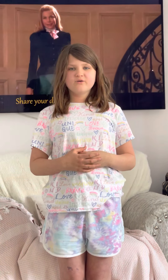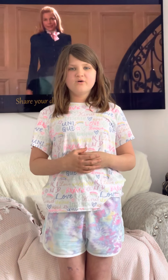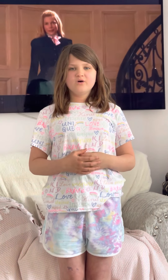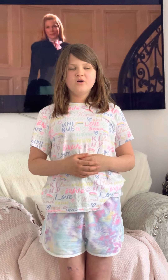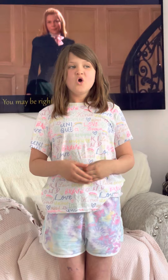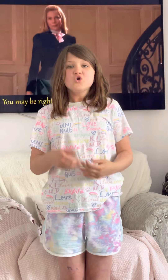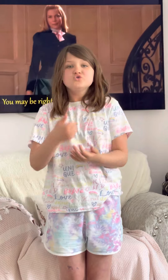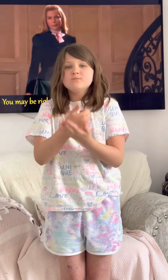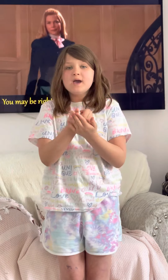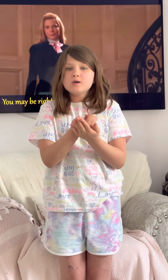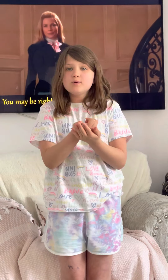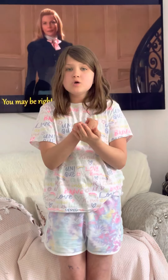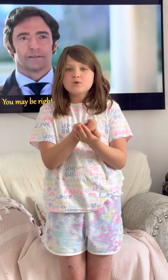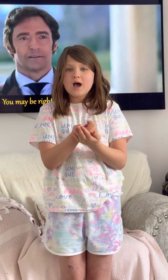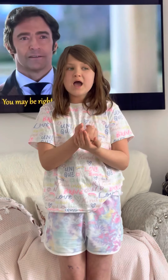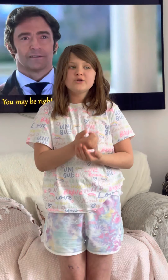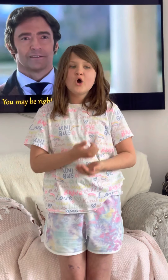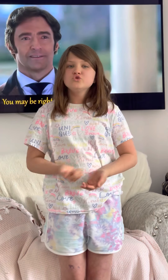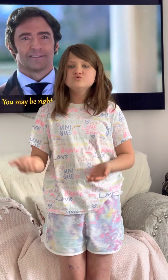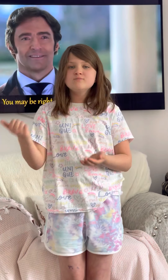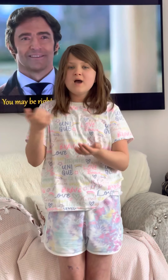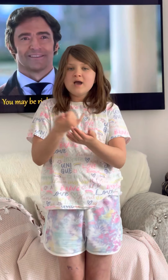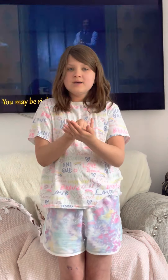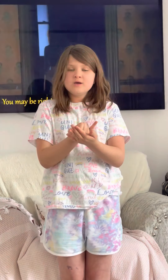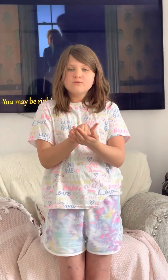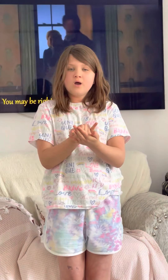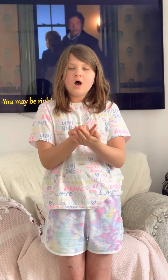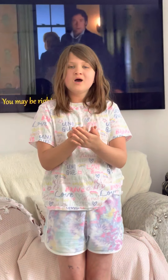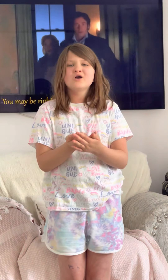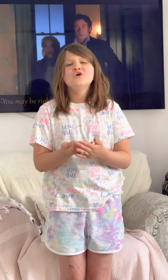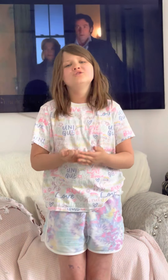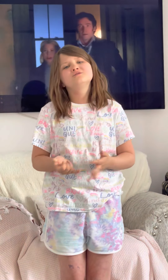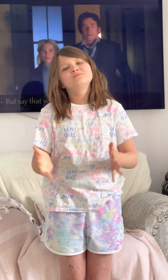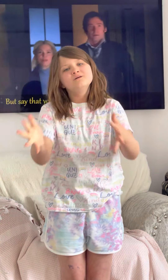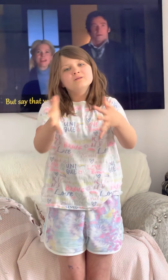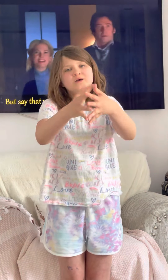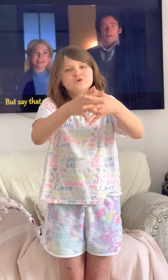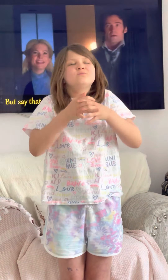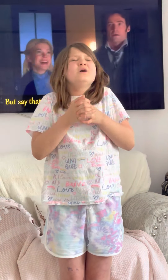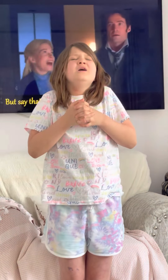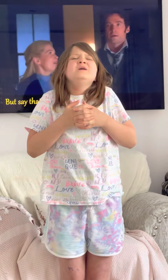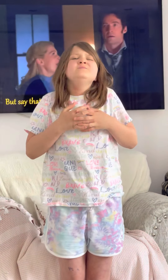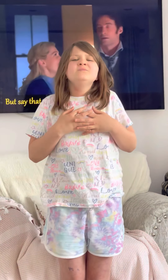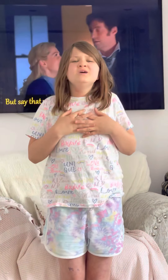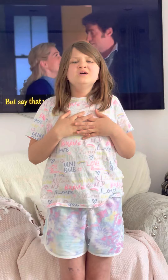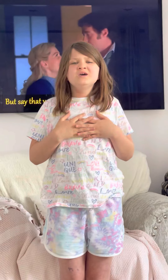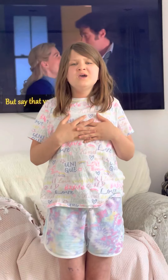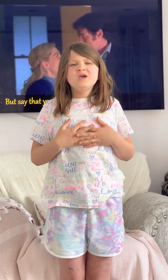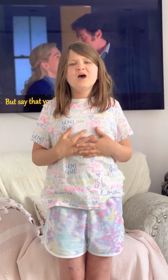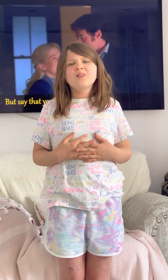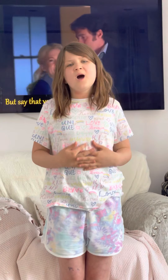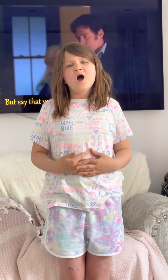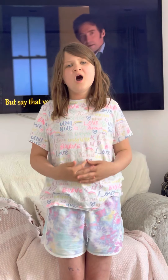You may be right, you may be wrong, to say that you'll bring me along,